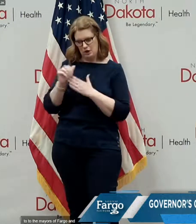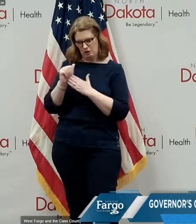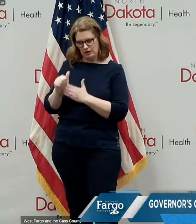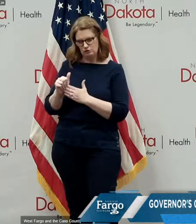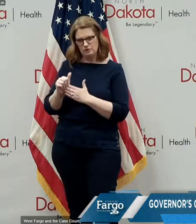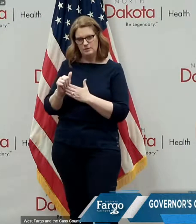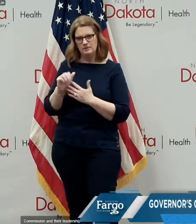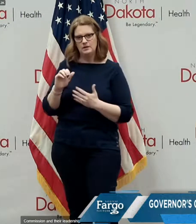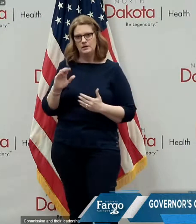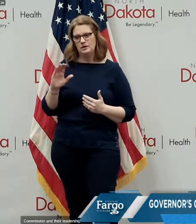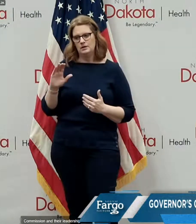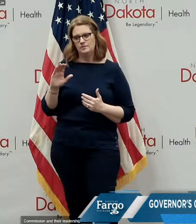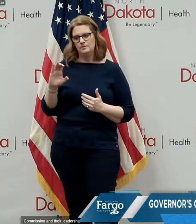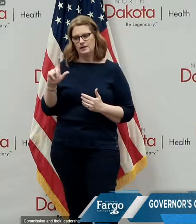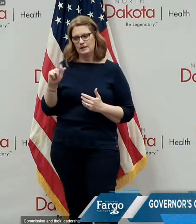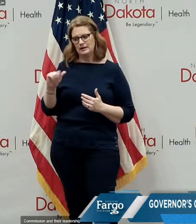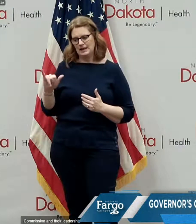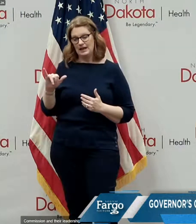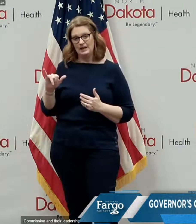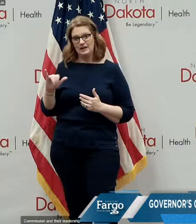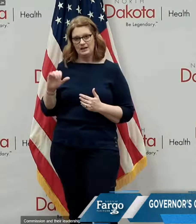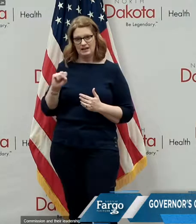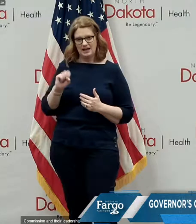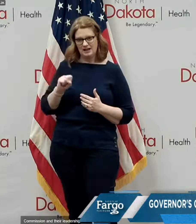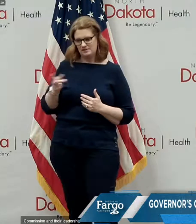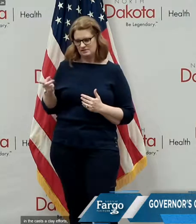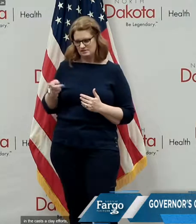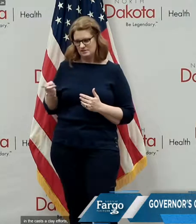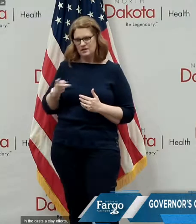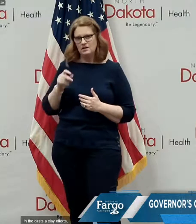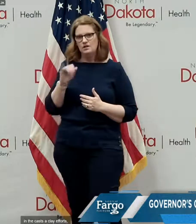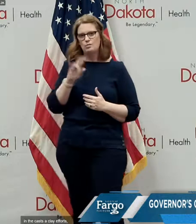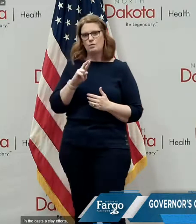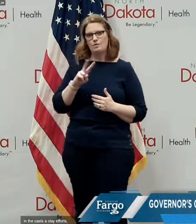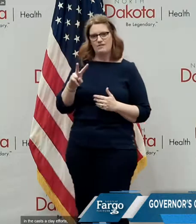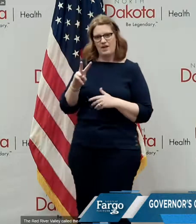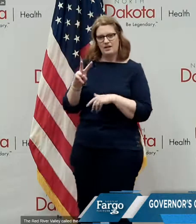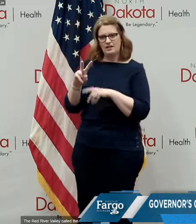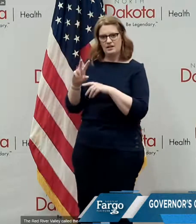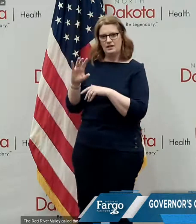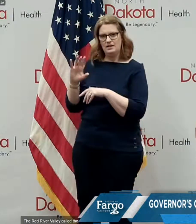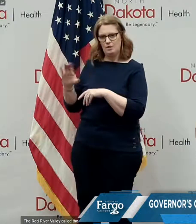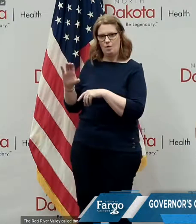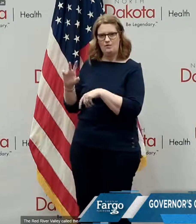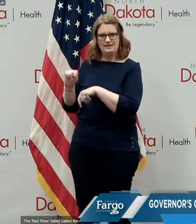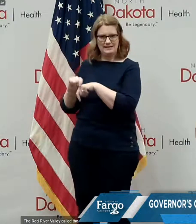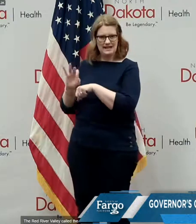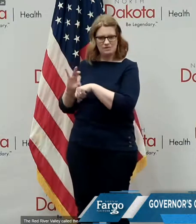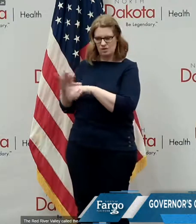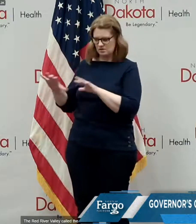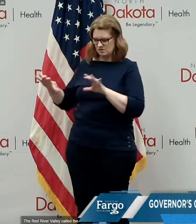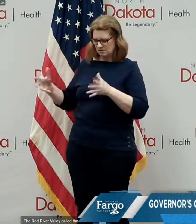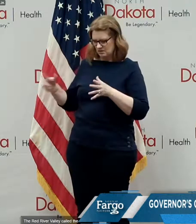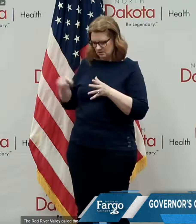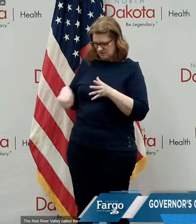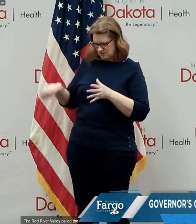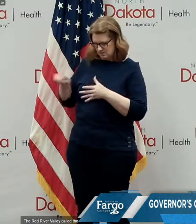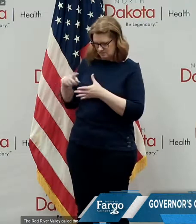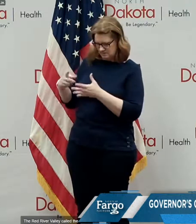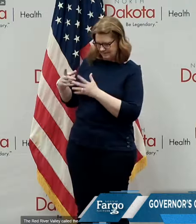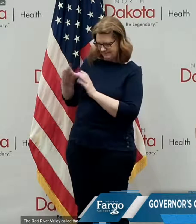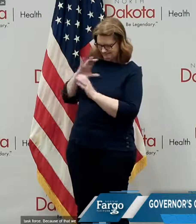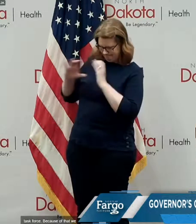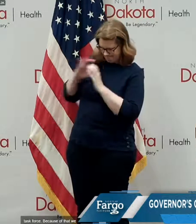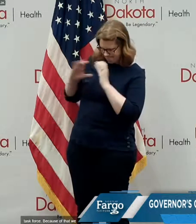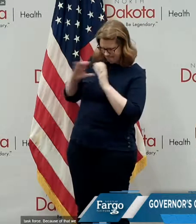and the Cass Clay efforts, the Red River Valley COVID Task Force, as we're calling it. Because of that, I would say we